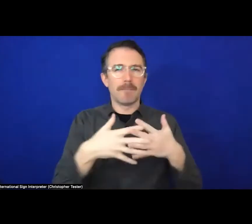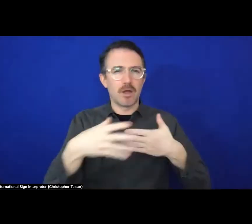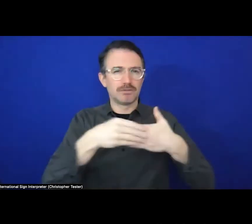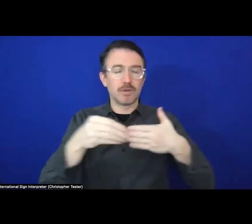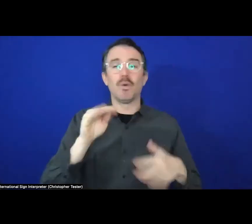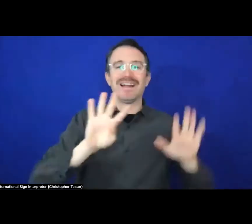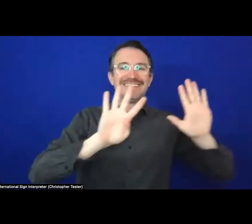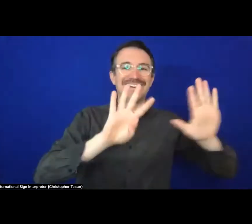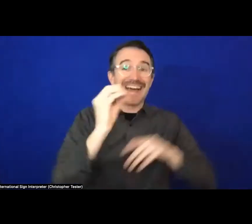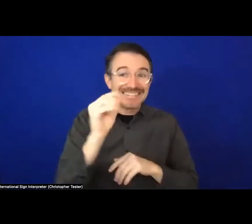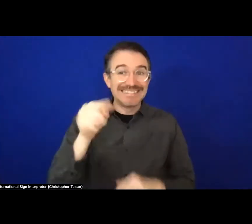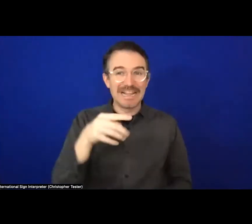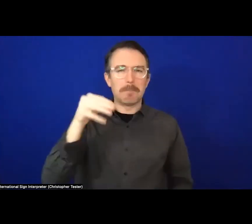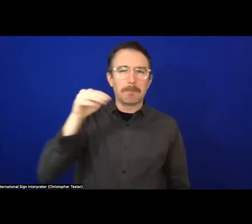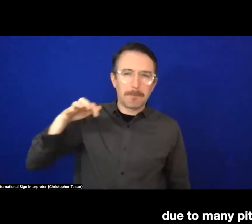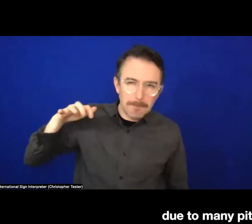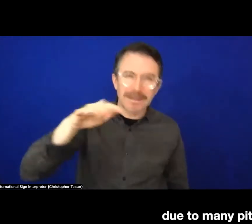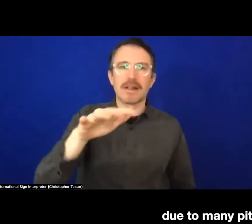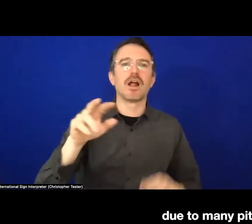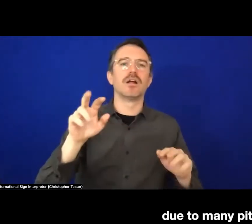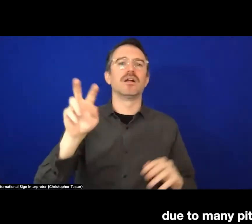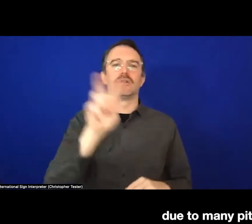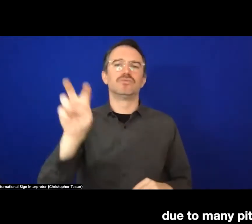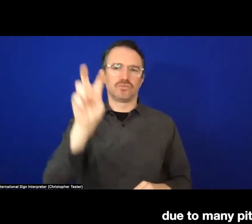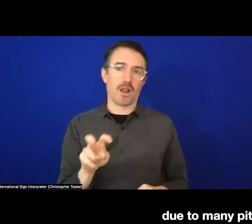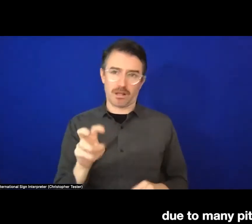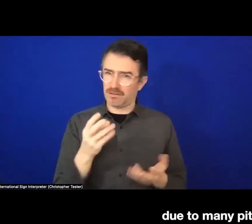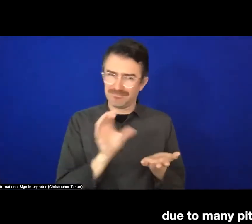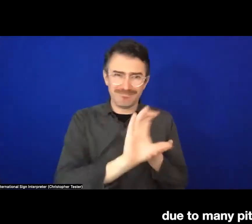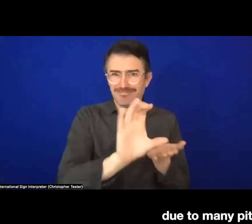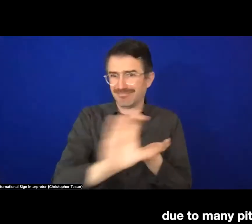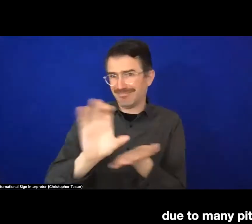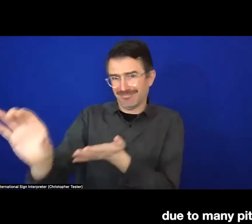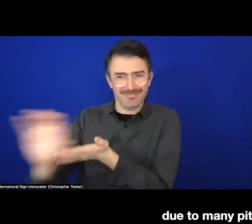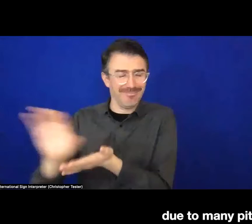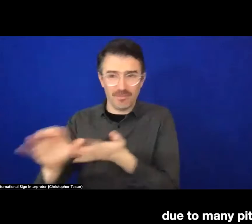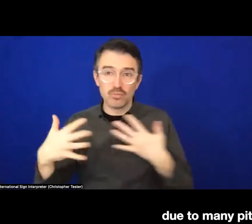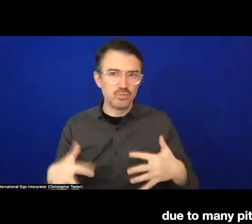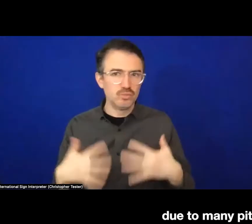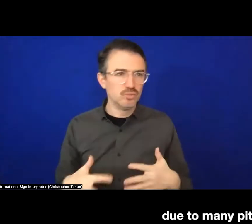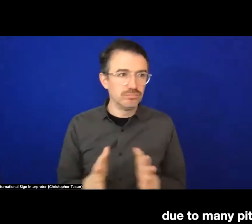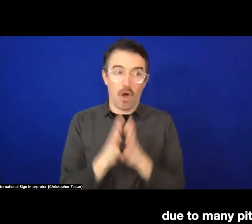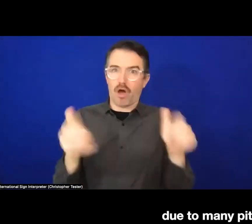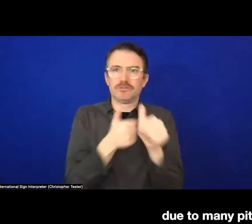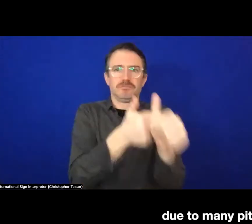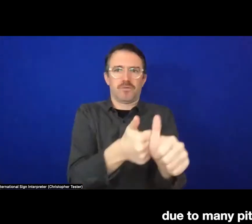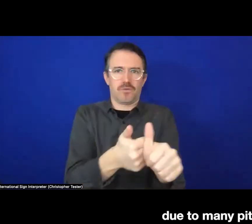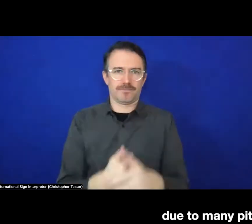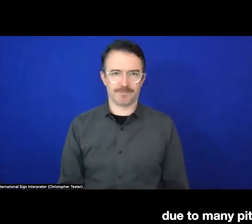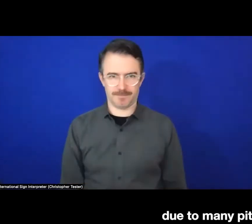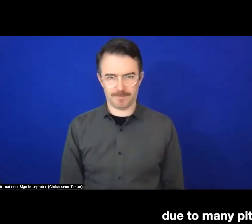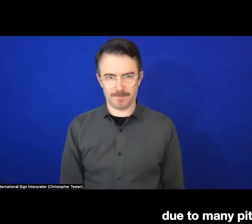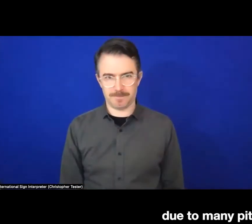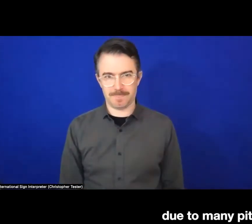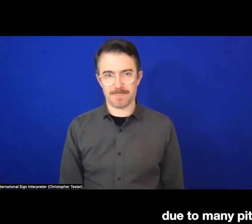Sudden increases in funding can backfire due to many pitfalls along the long way from a donor